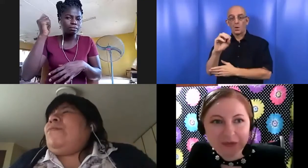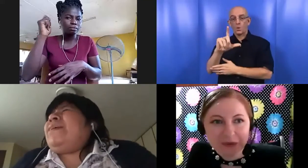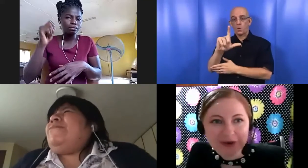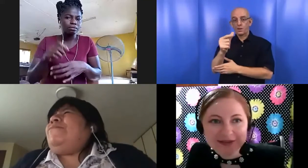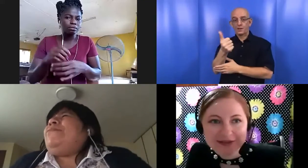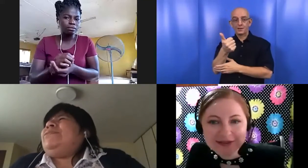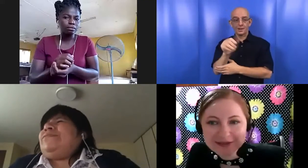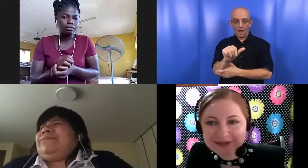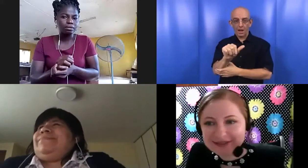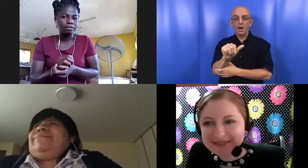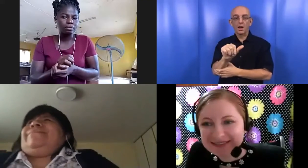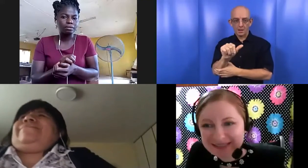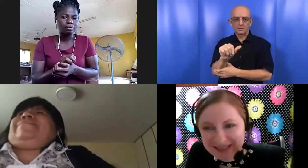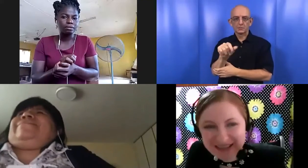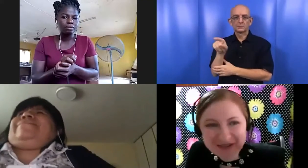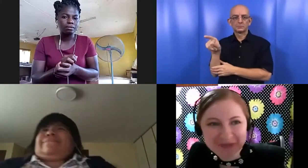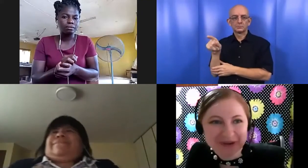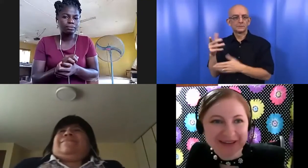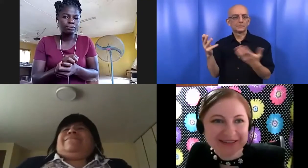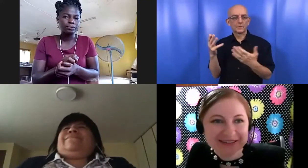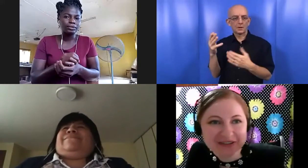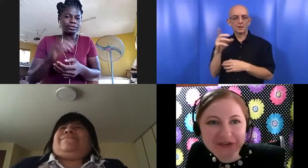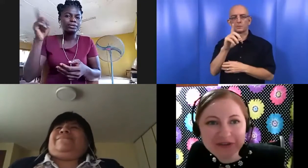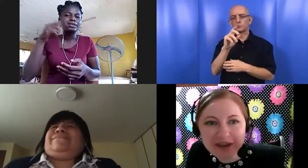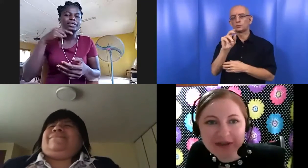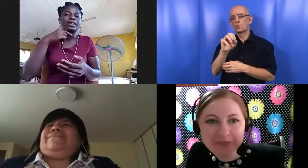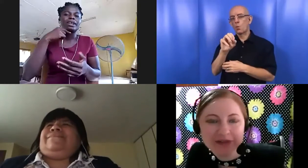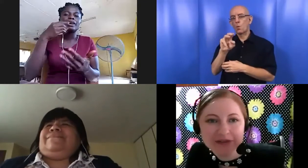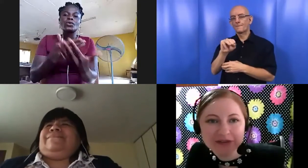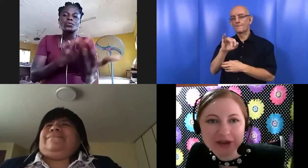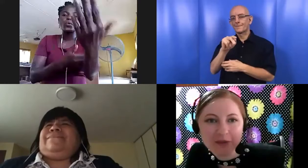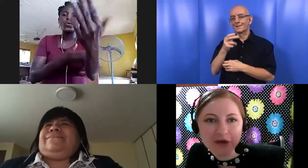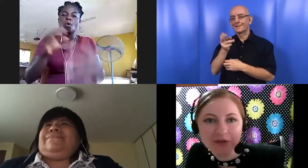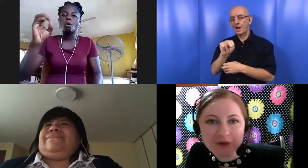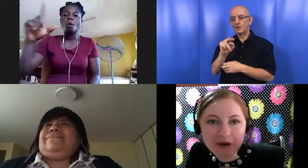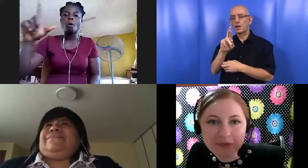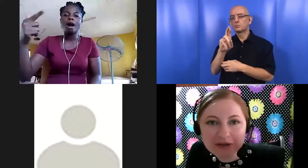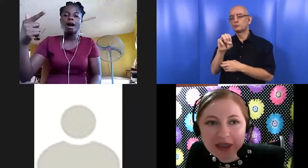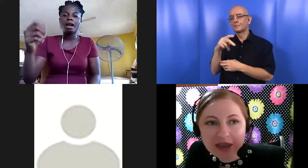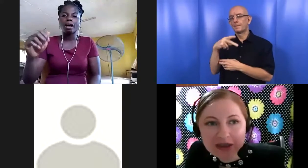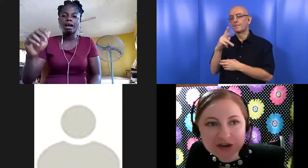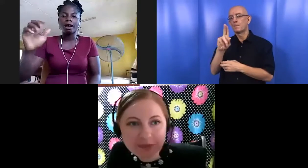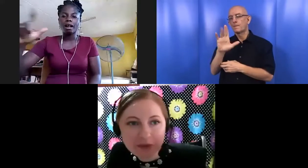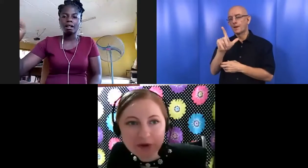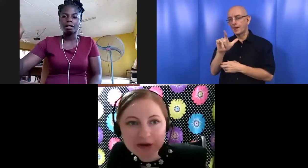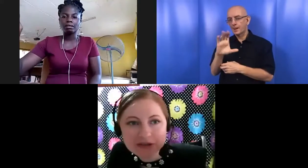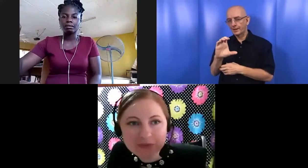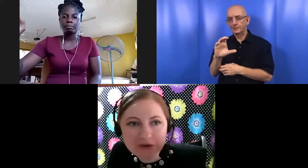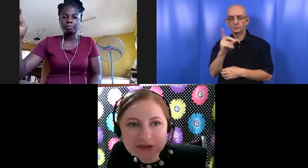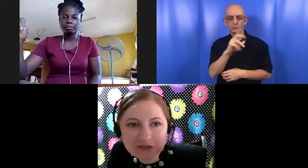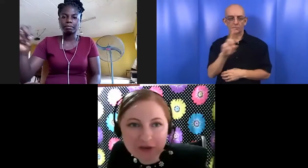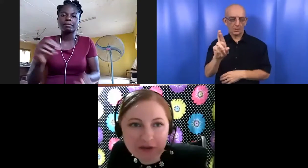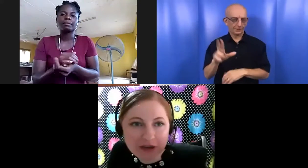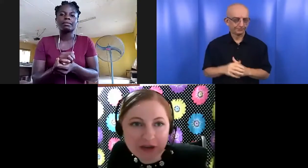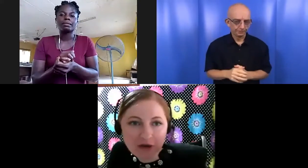Good morning. Olga, the floor is yours. Good morning. Thanks for inviting me to talk about employment and share my work